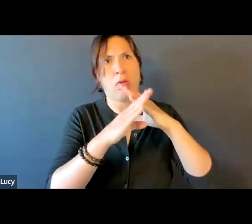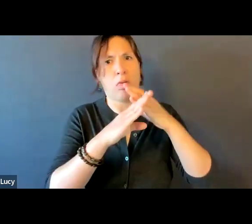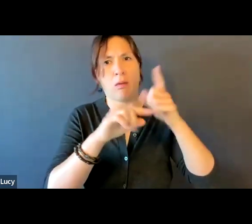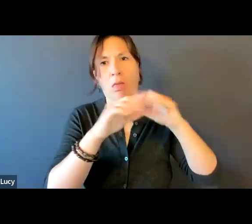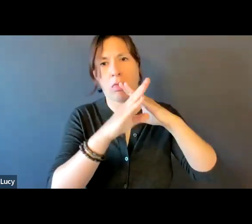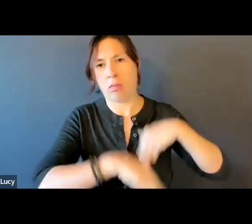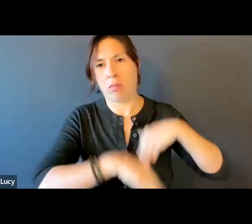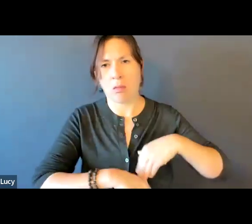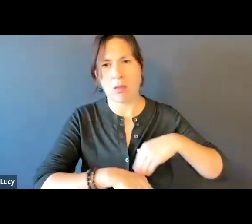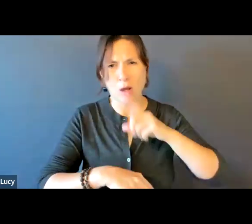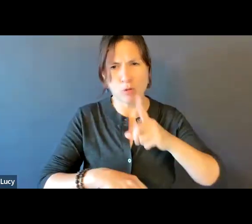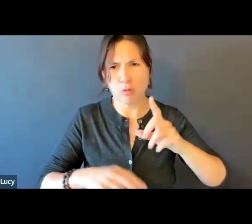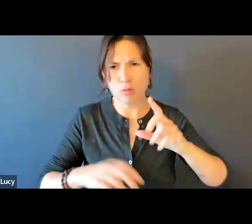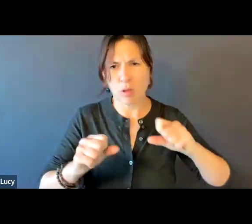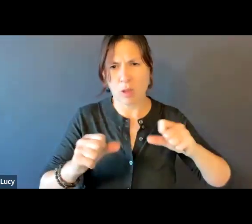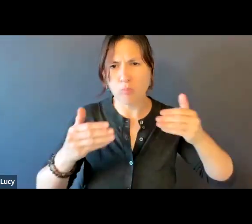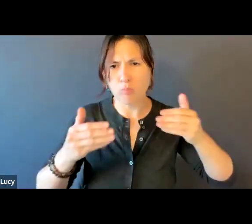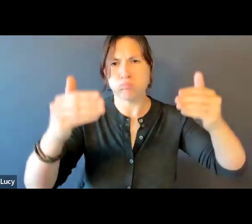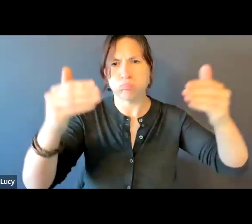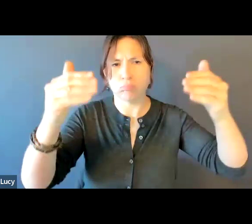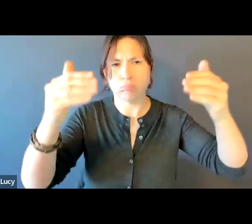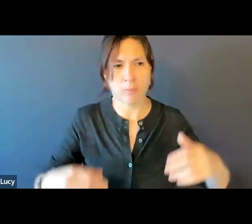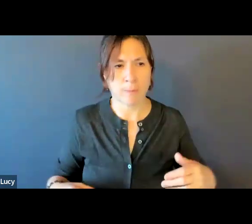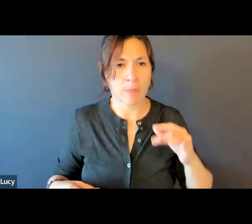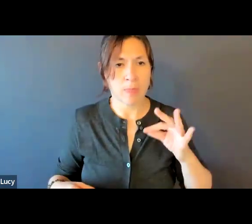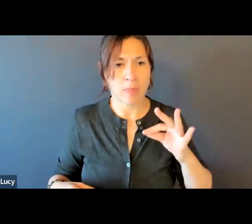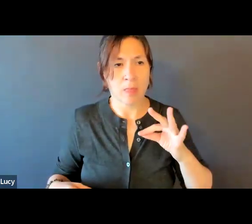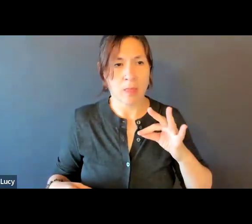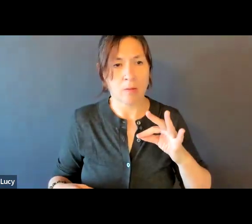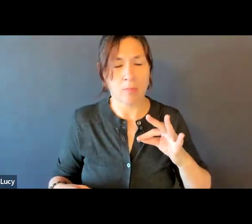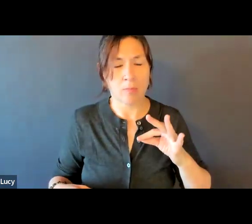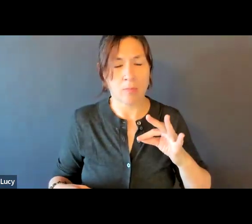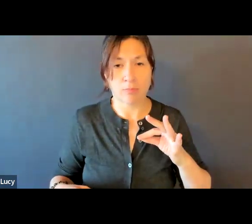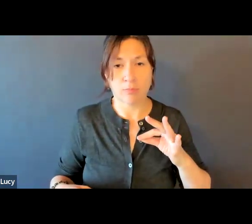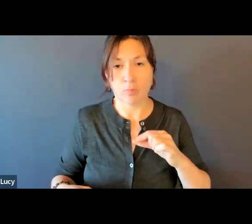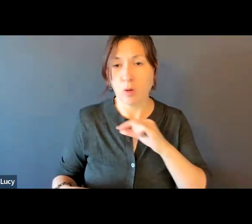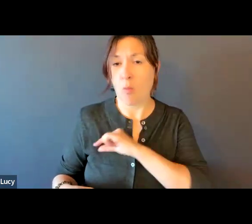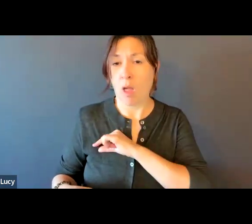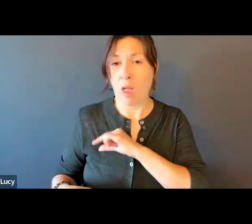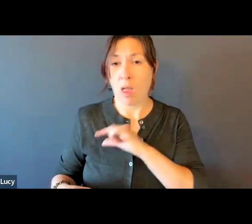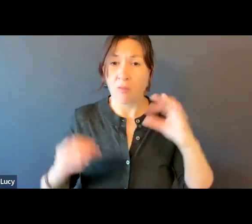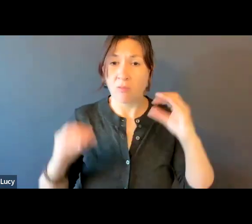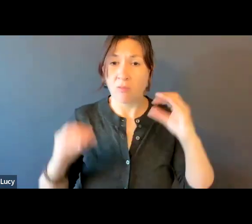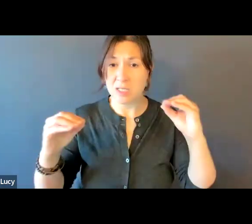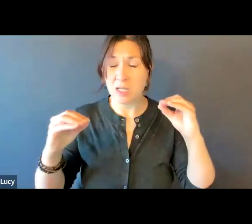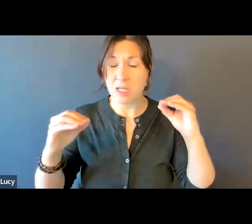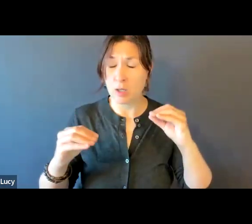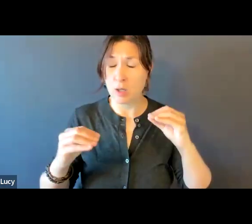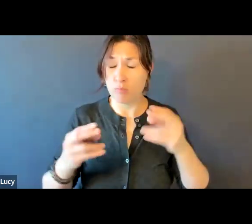But we know if the quality of teaching goes up, students are going to learn more. So that has a lot of implications for